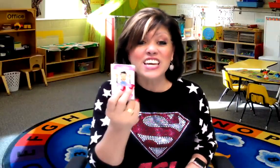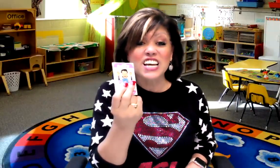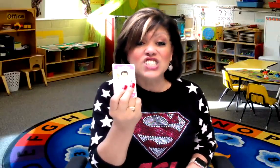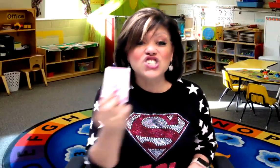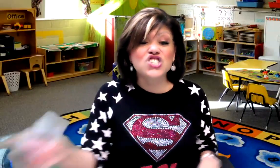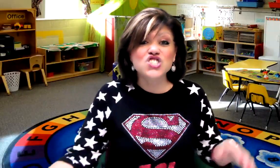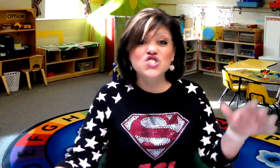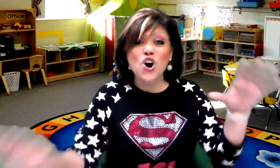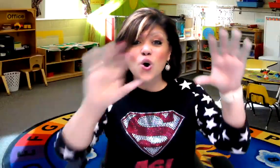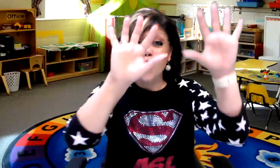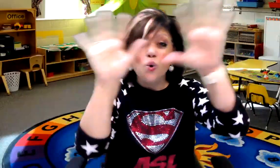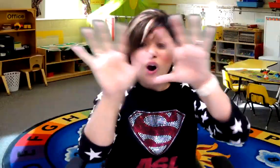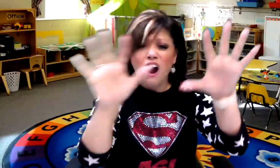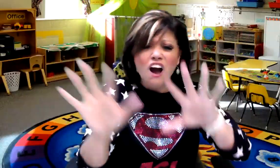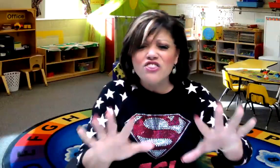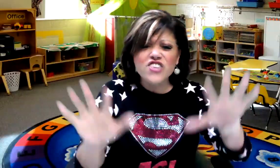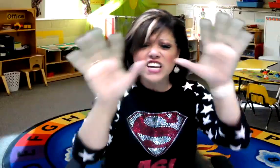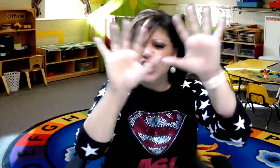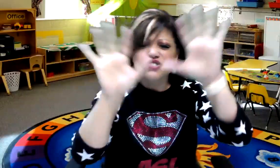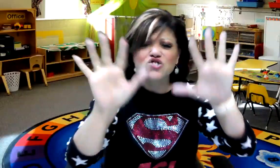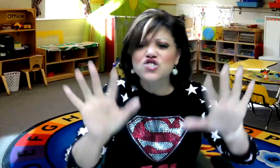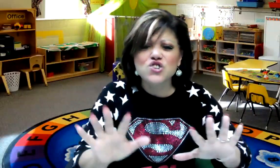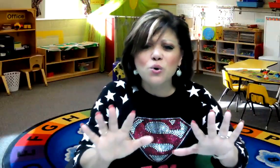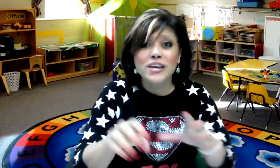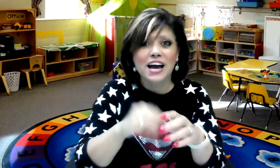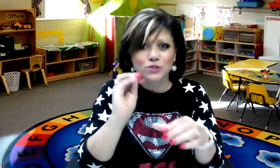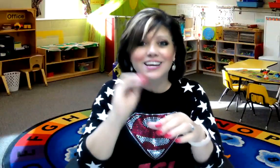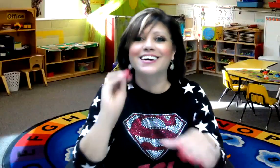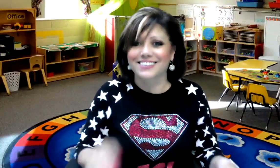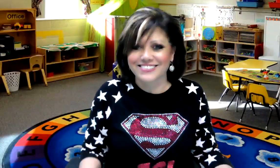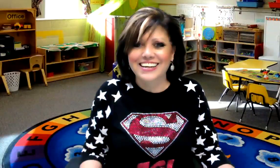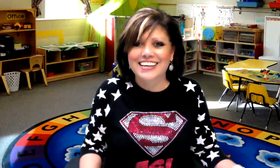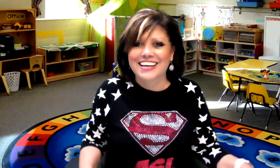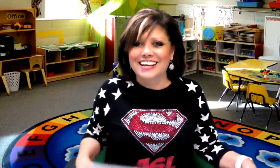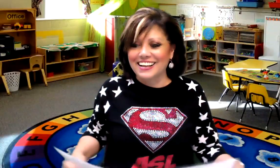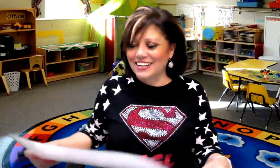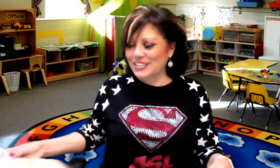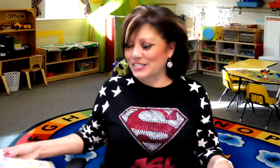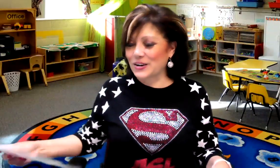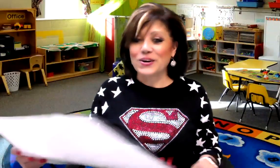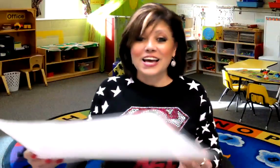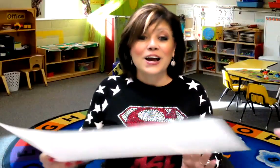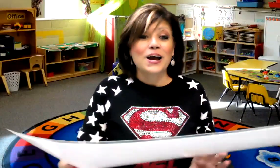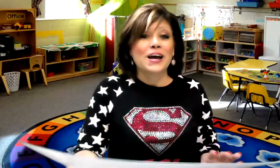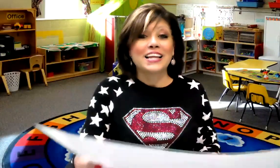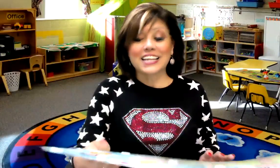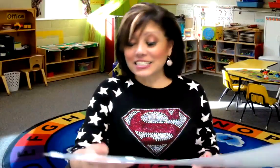Snowy, snow. Thick, snowy outside, right? So let's